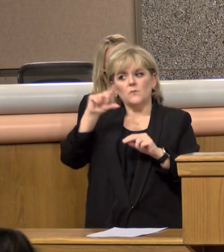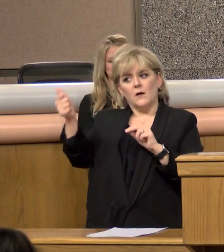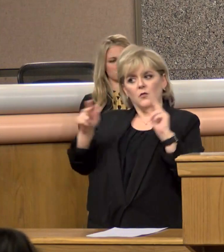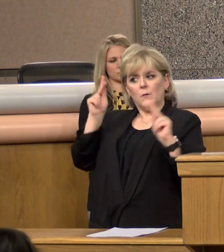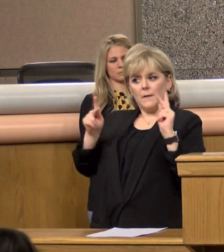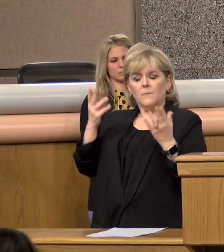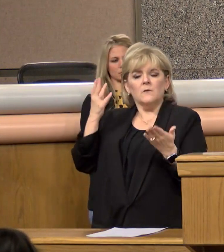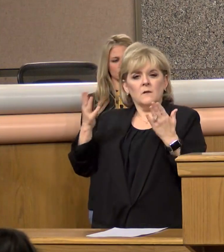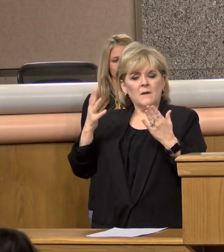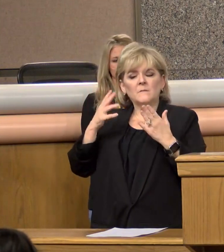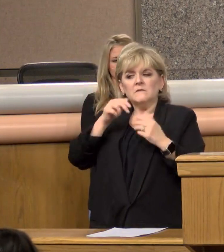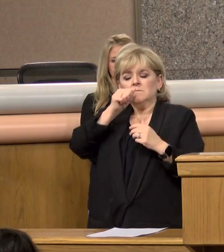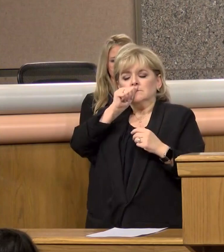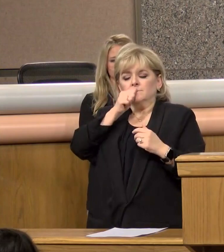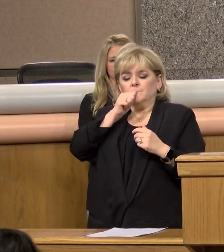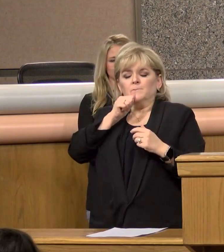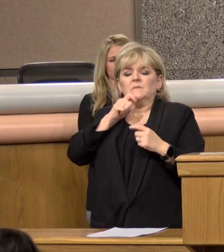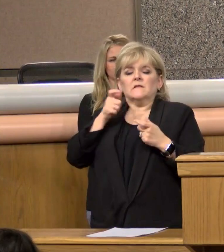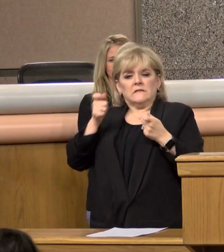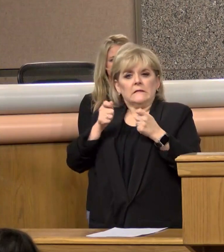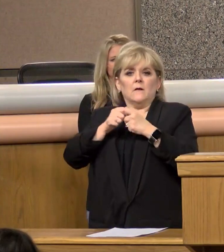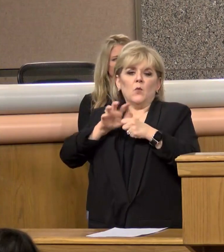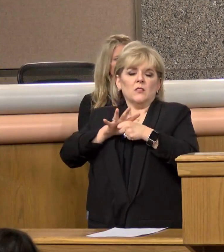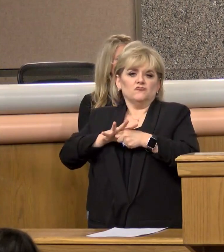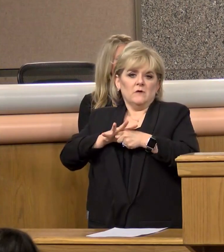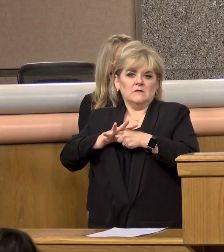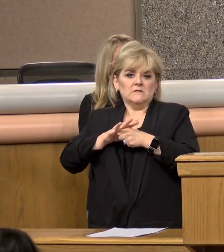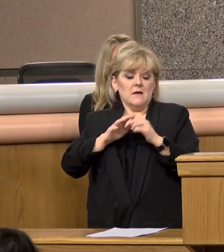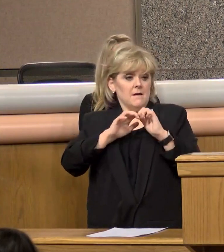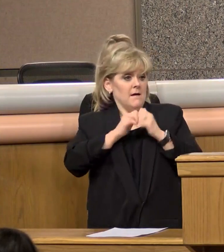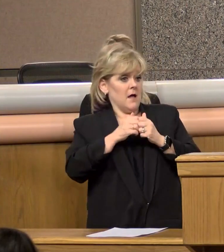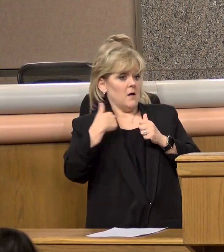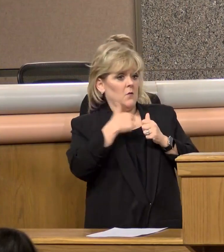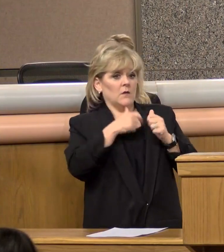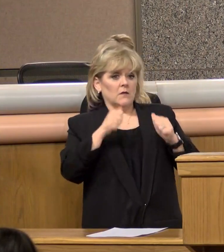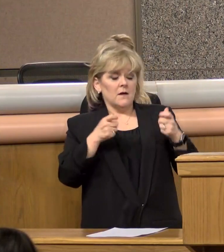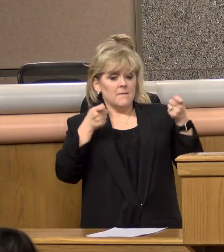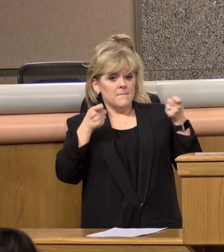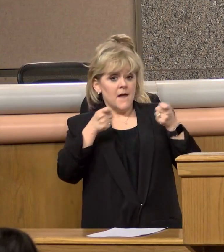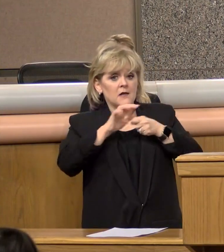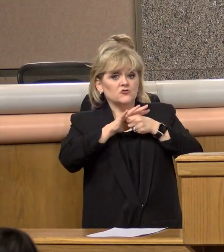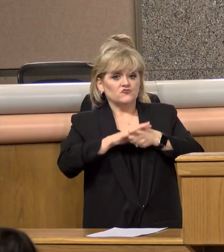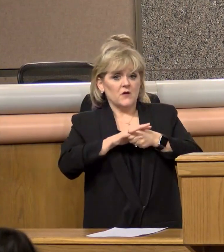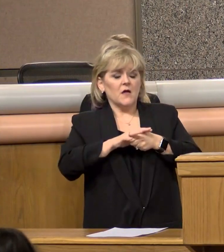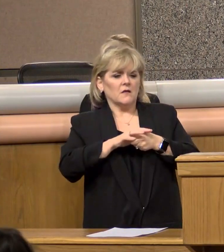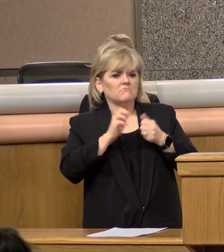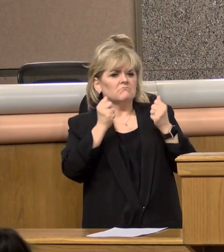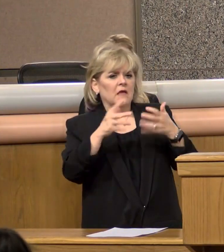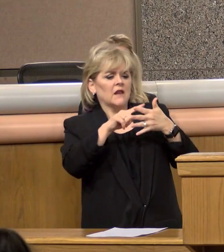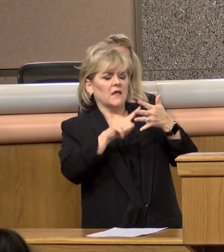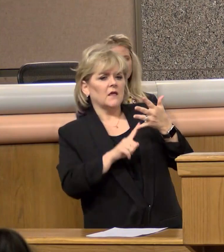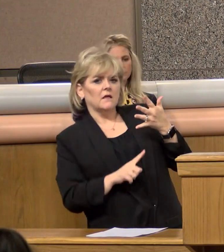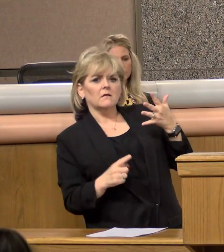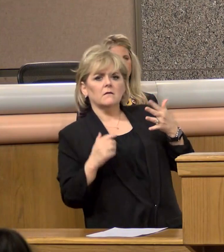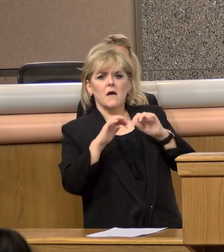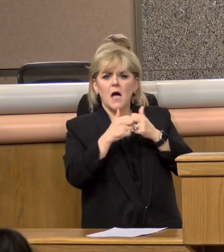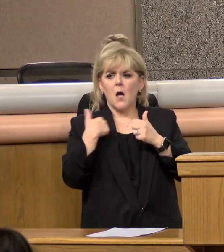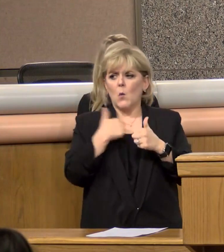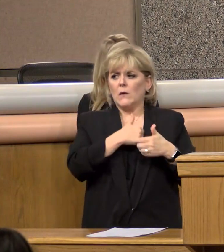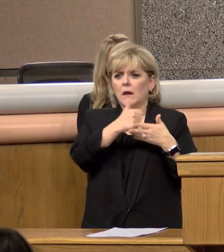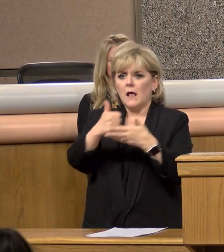related to stress. And there's a lot of things that we can do to help manage our stress and the stress of the others of others around us.